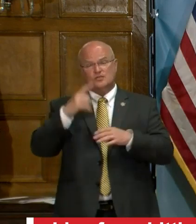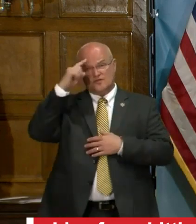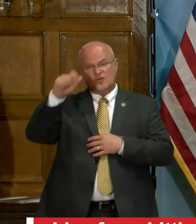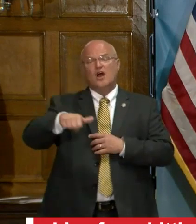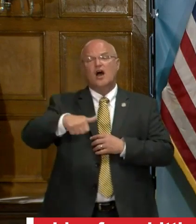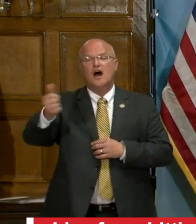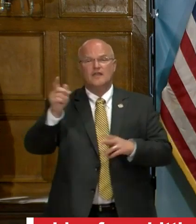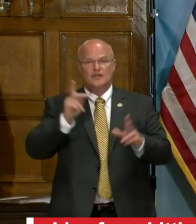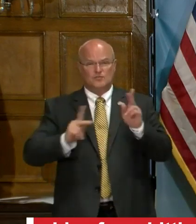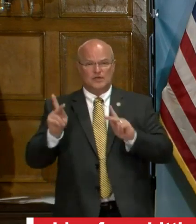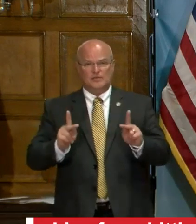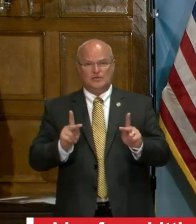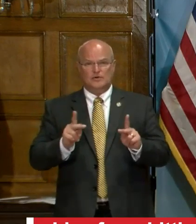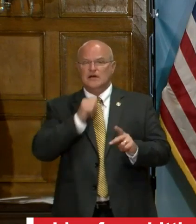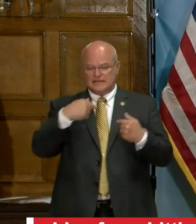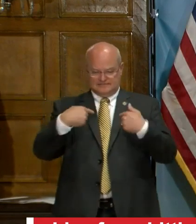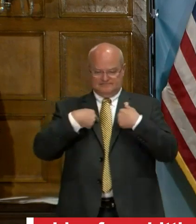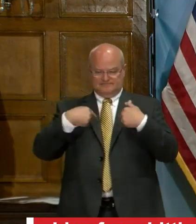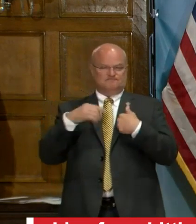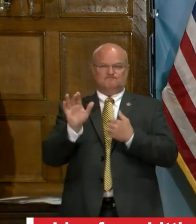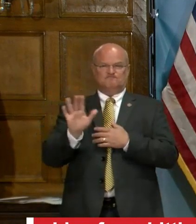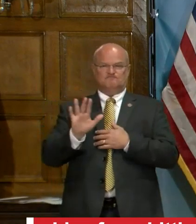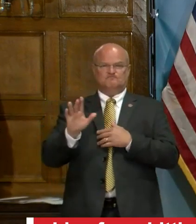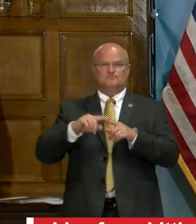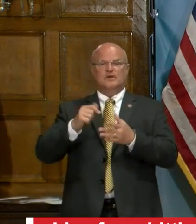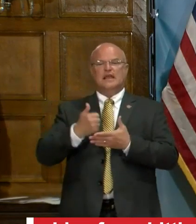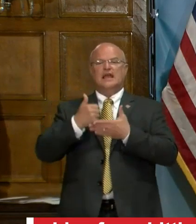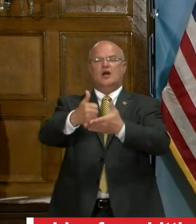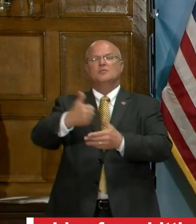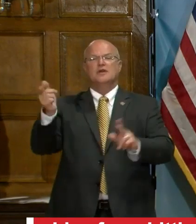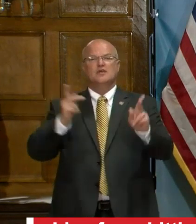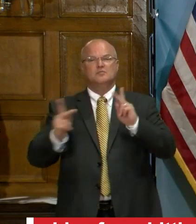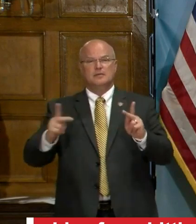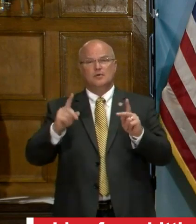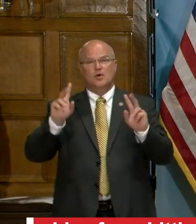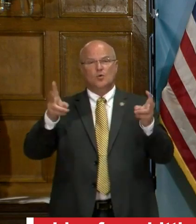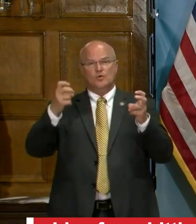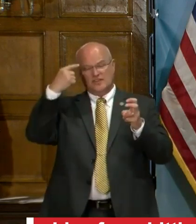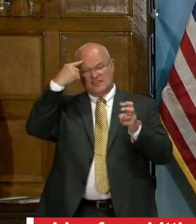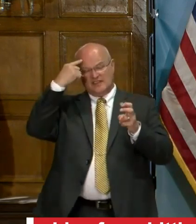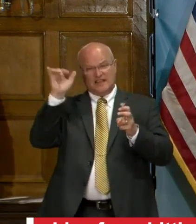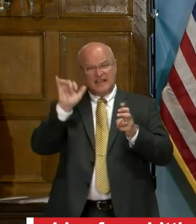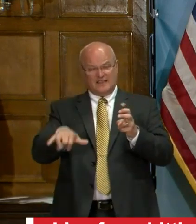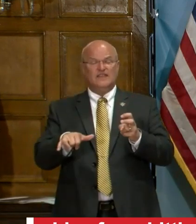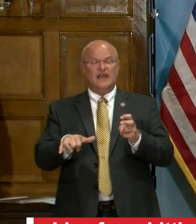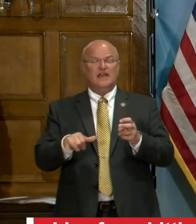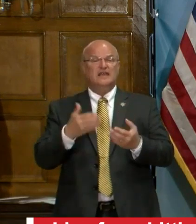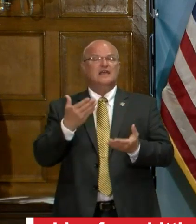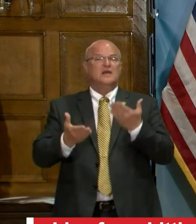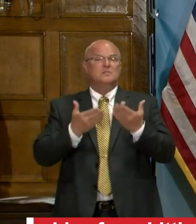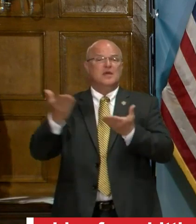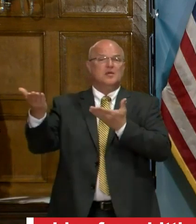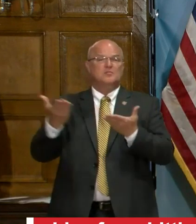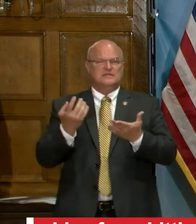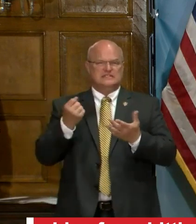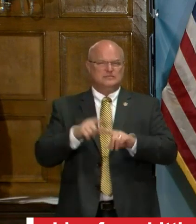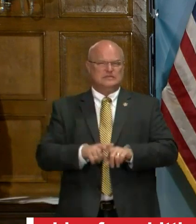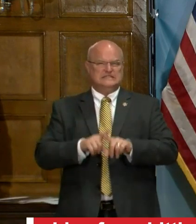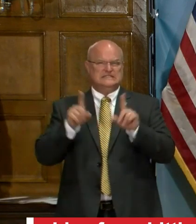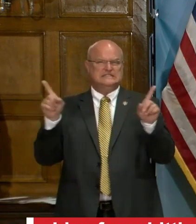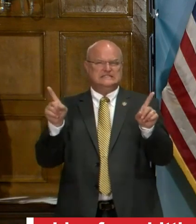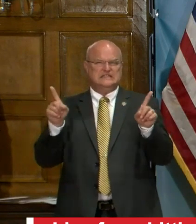other people. It's not something you do for yourself. And when you start to think about it in that light, it maybe brings a little